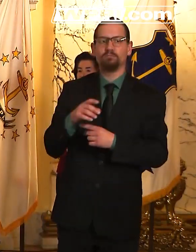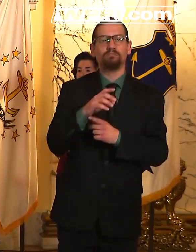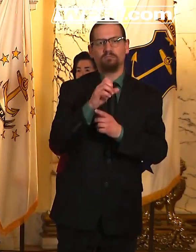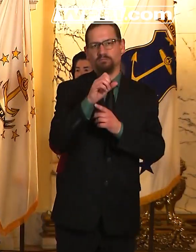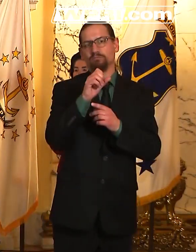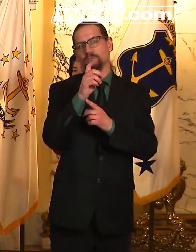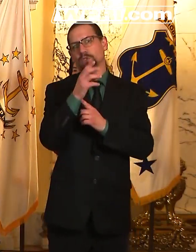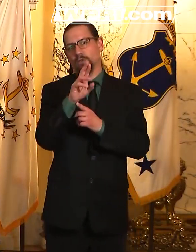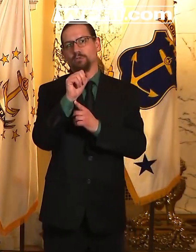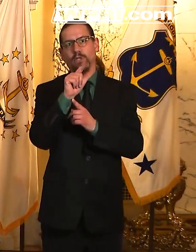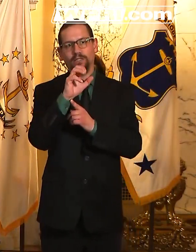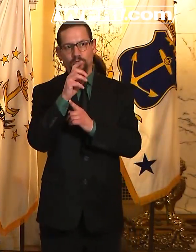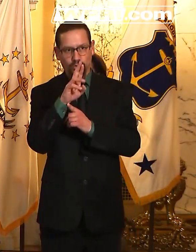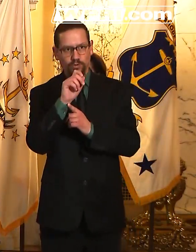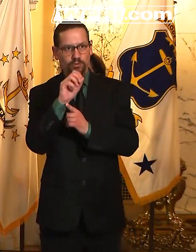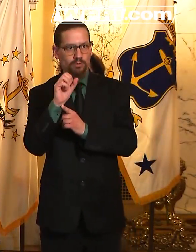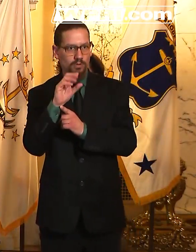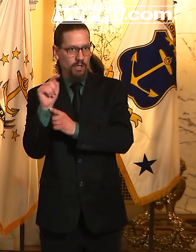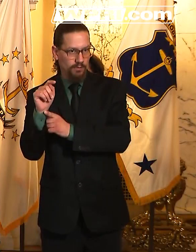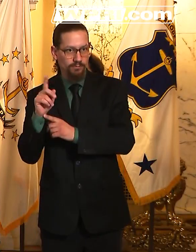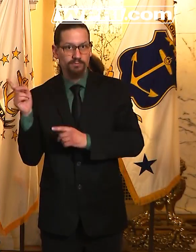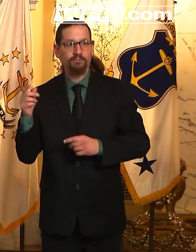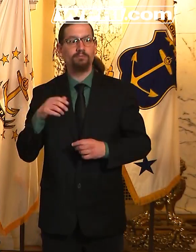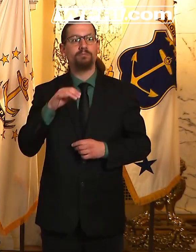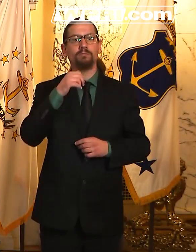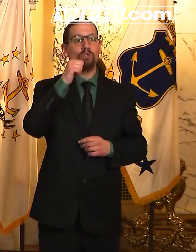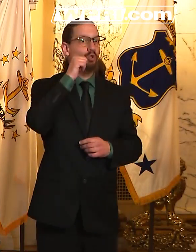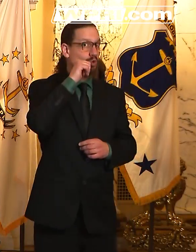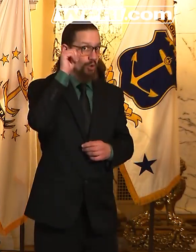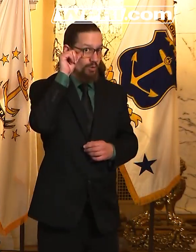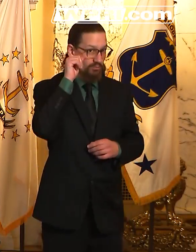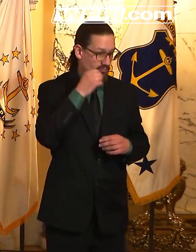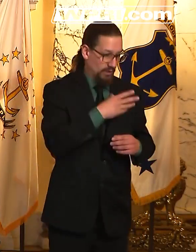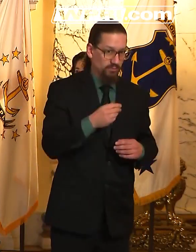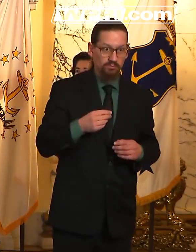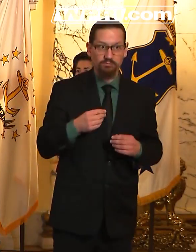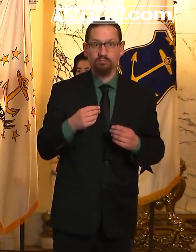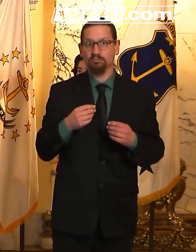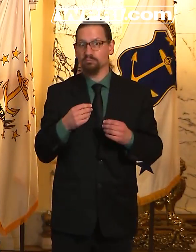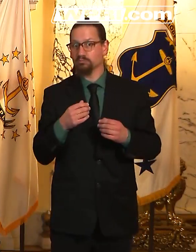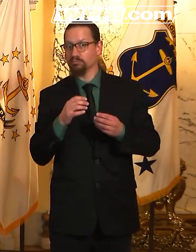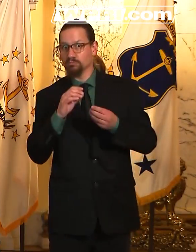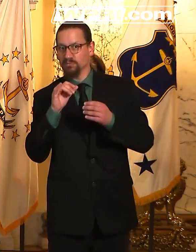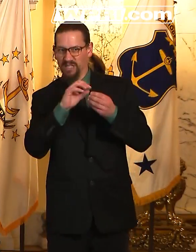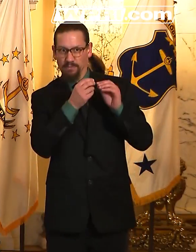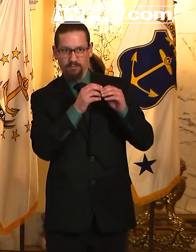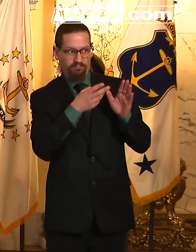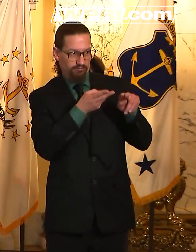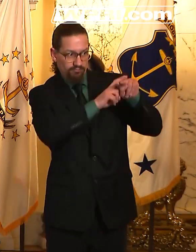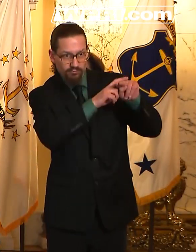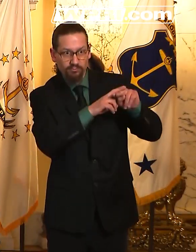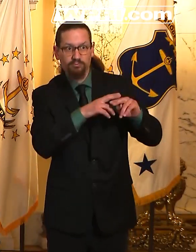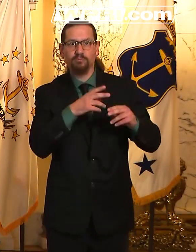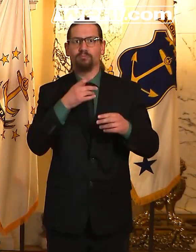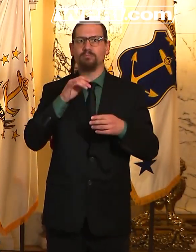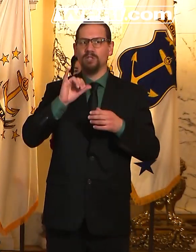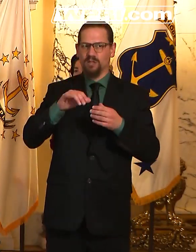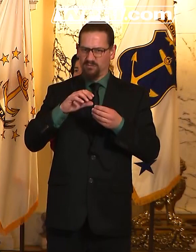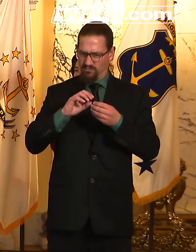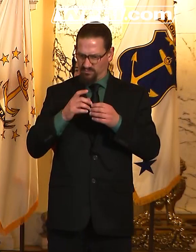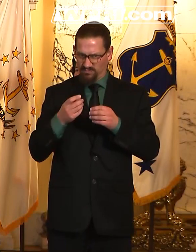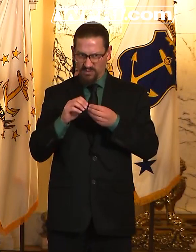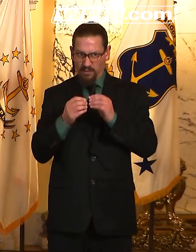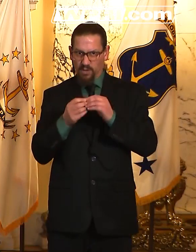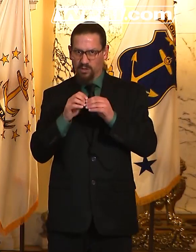past 2 days' numbers, the amount pending tests are trending down. Is this good news or bad news? And are there less pending